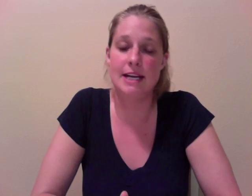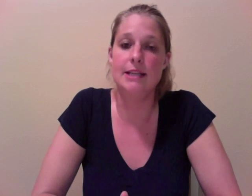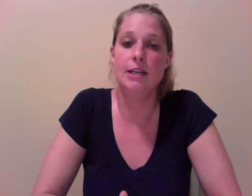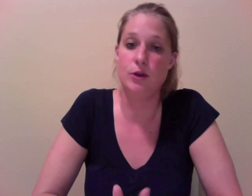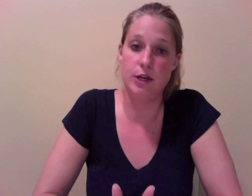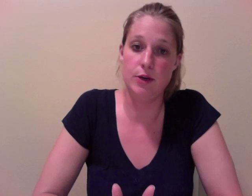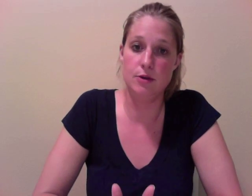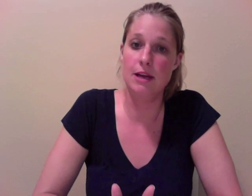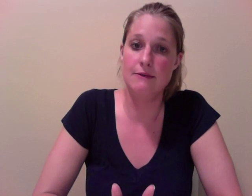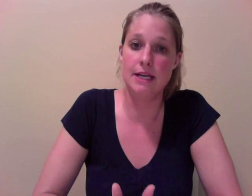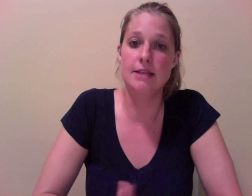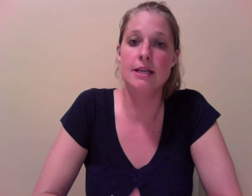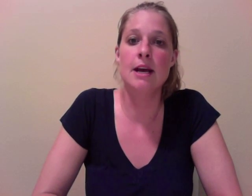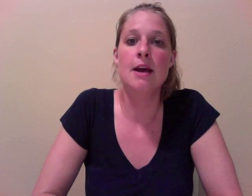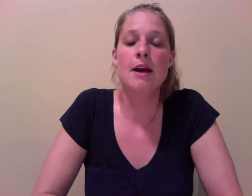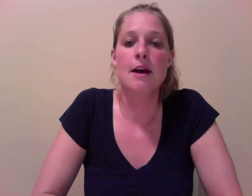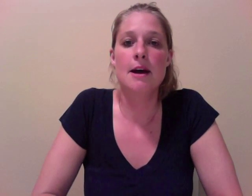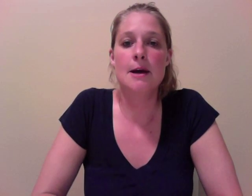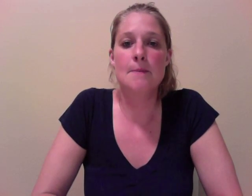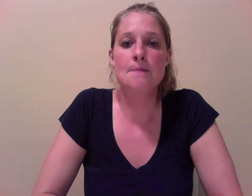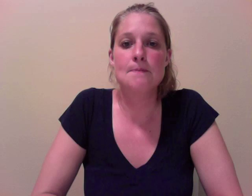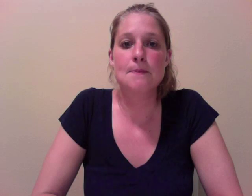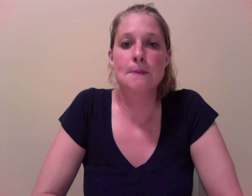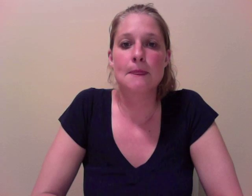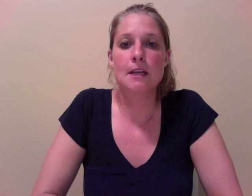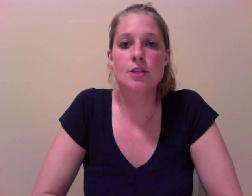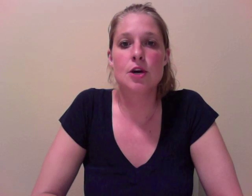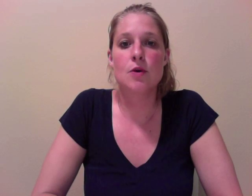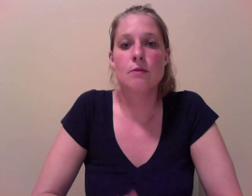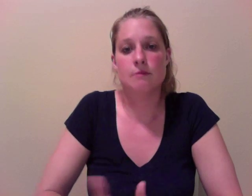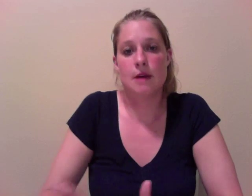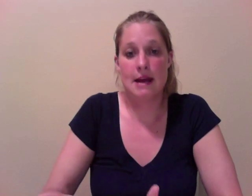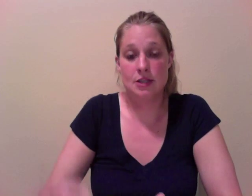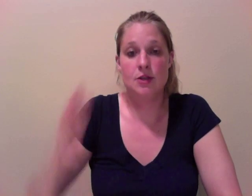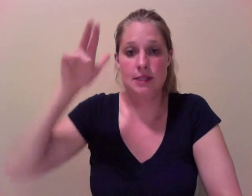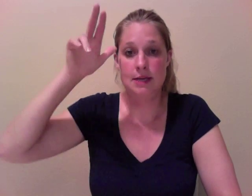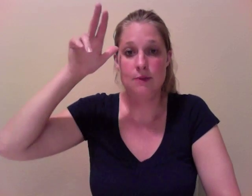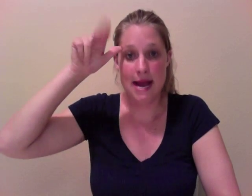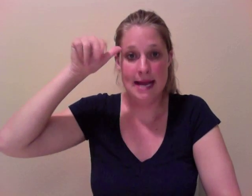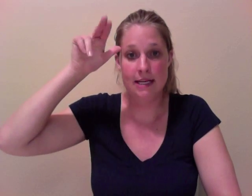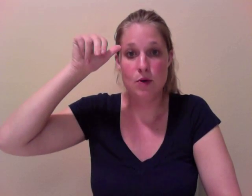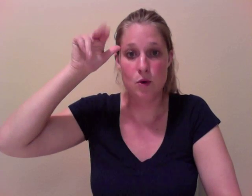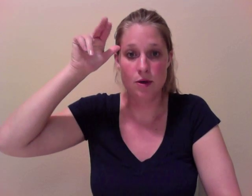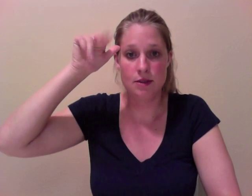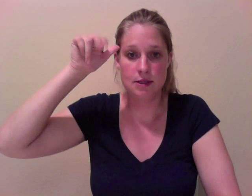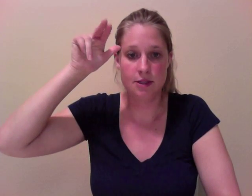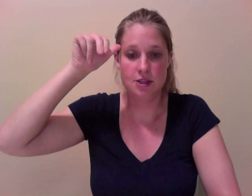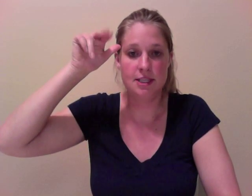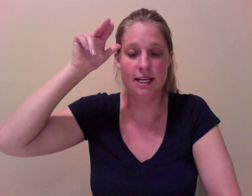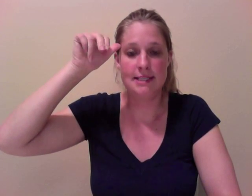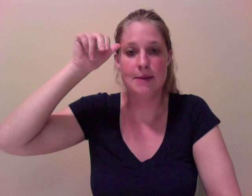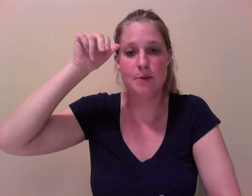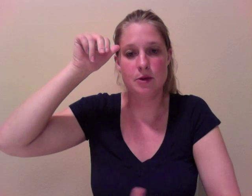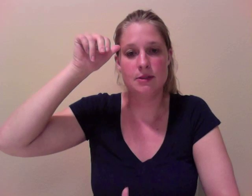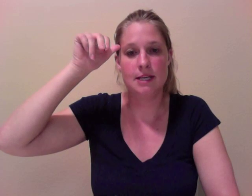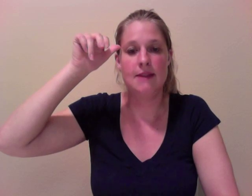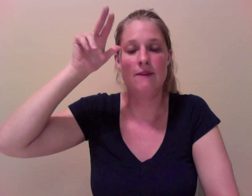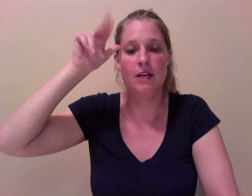then you need to use your left hand. So as you can see, right-handed horse. This is just an example. You'll see it in the video in